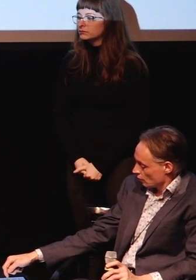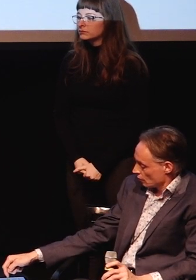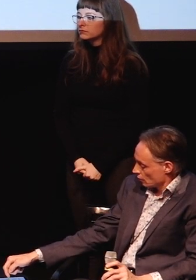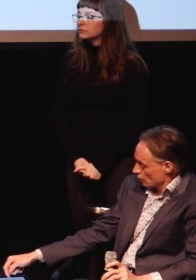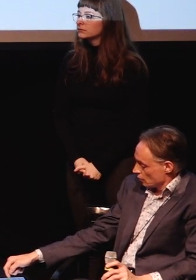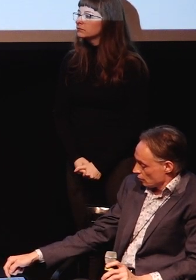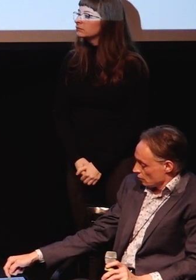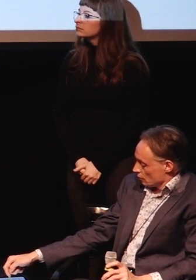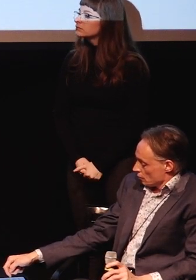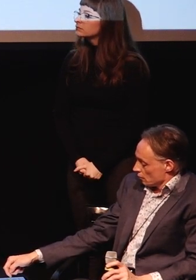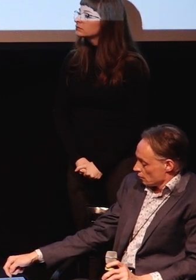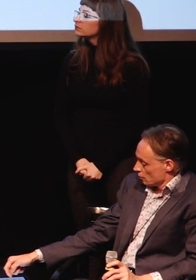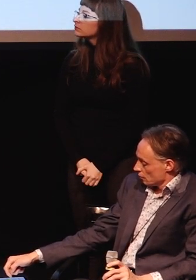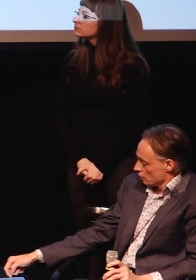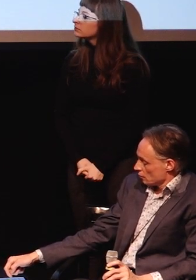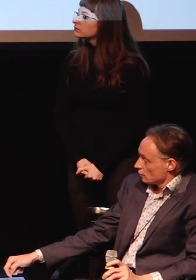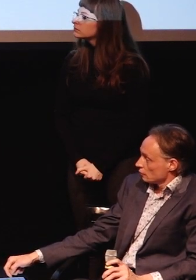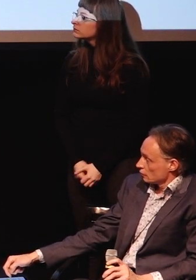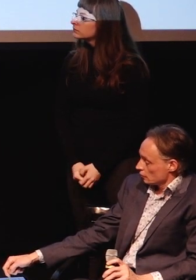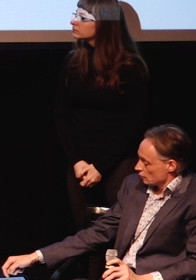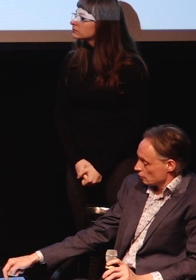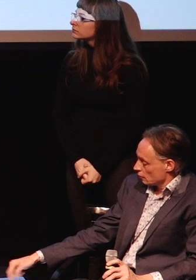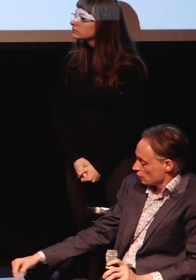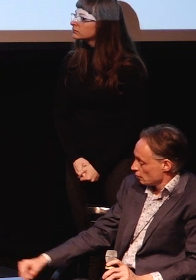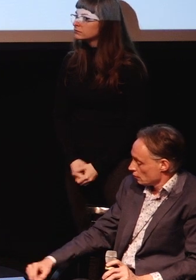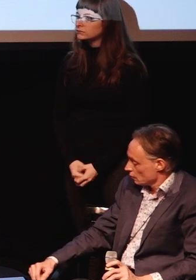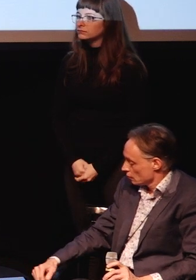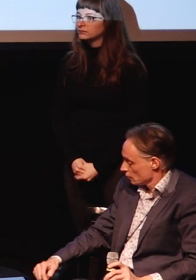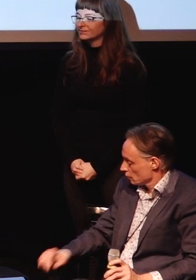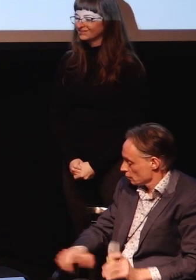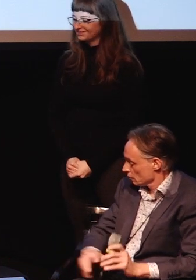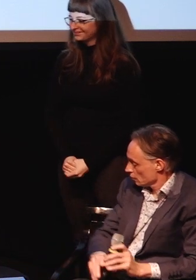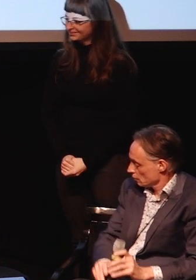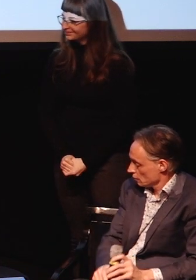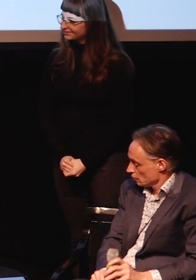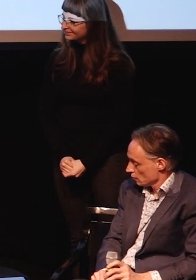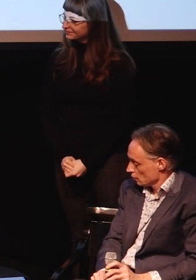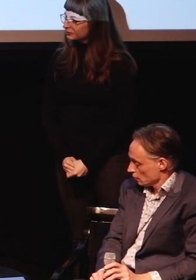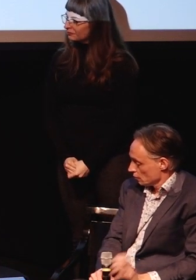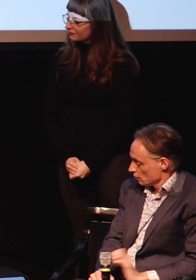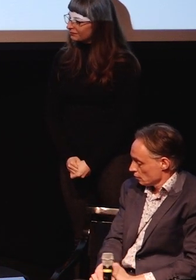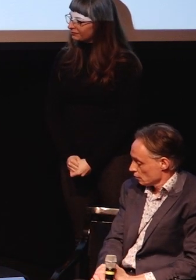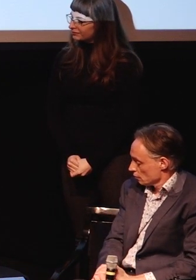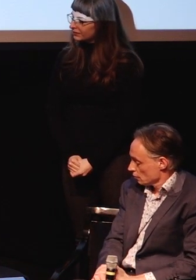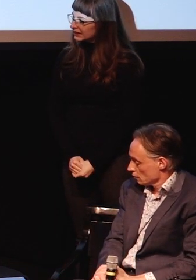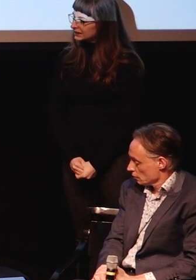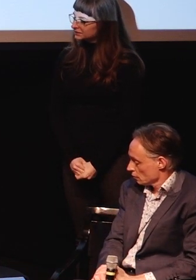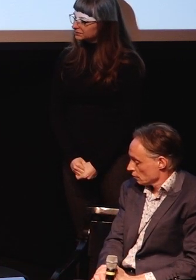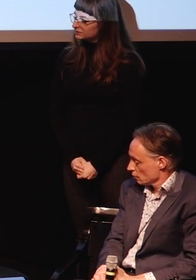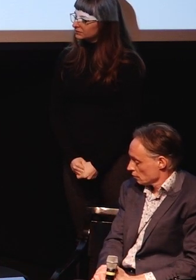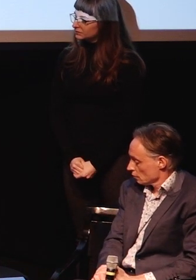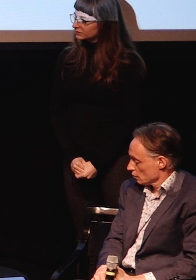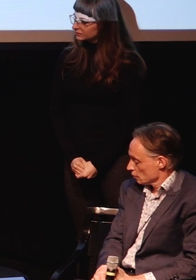those close-ups as part of the original, or was it once you saw how amazing Matthew and Sarah were that you knew that that was an avenue